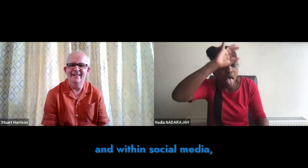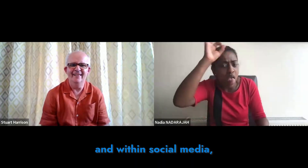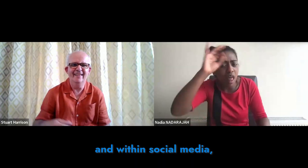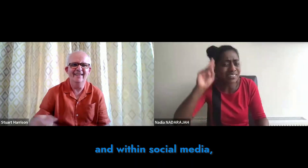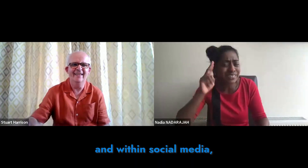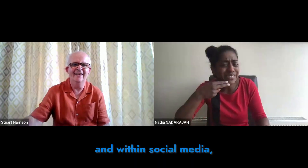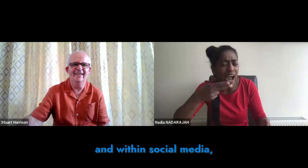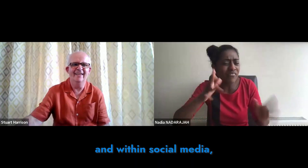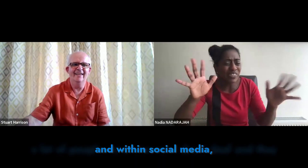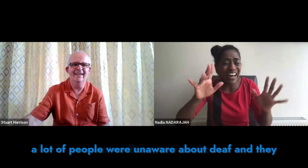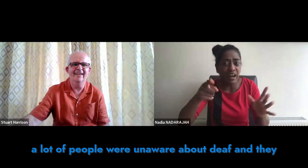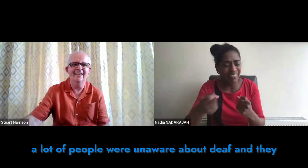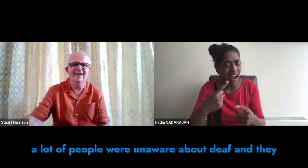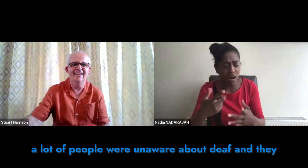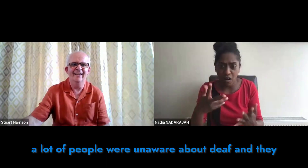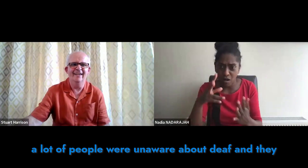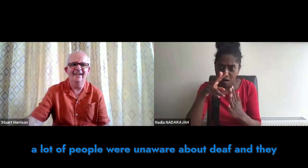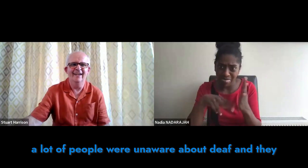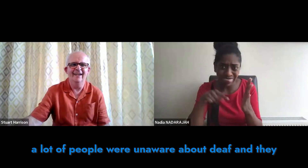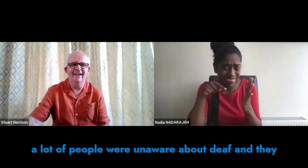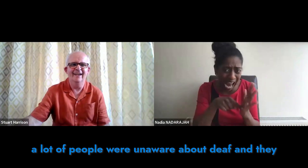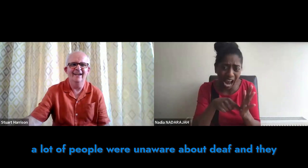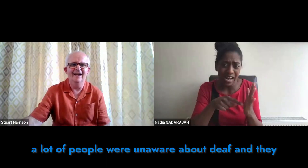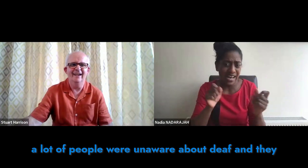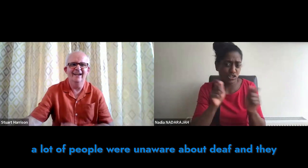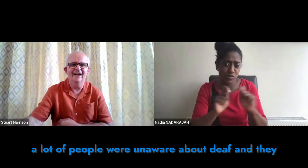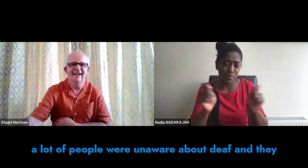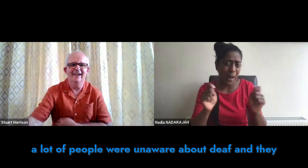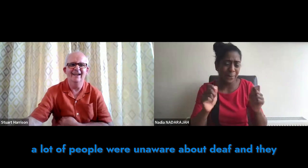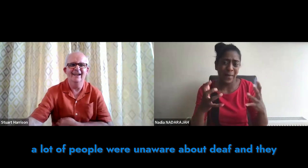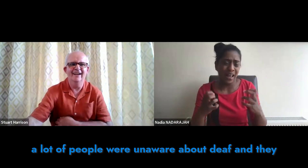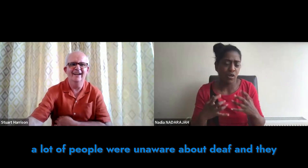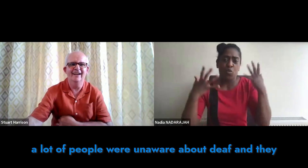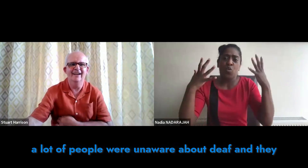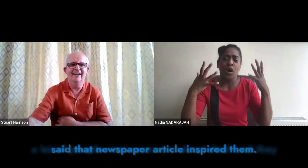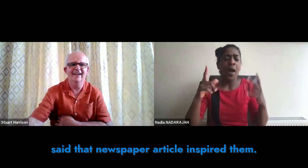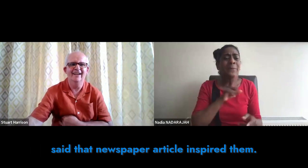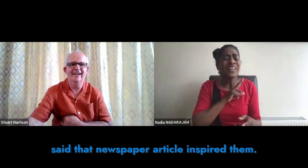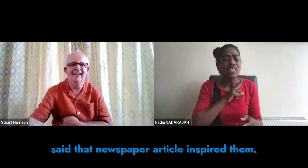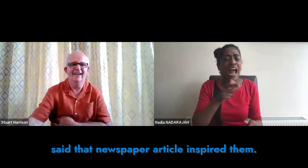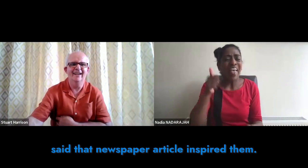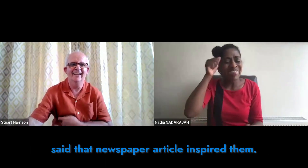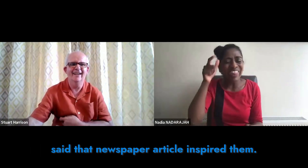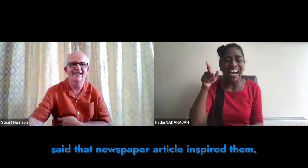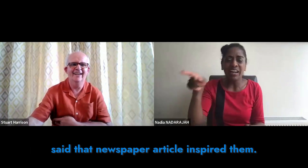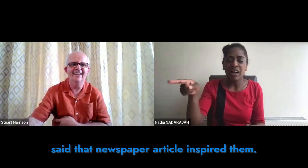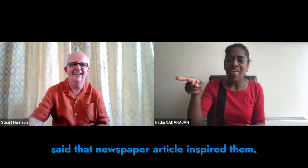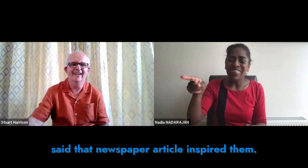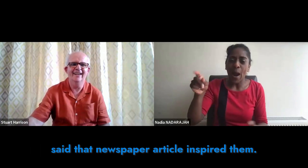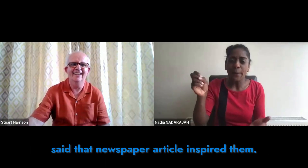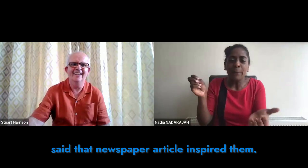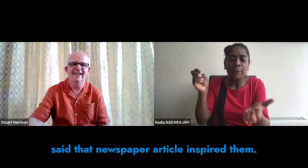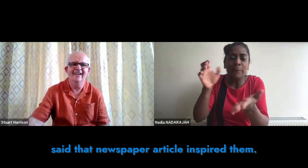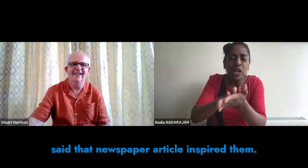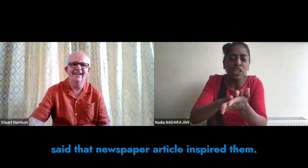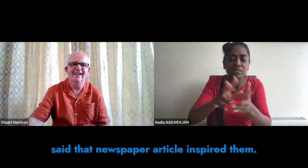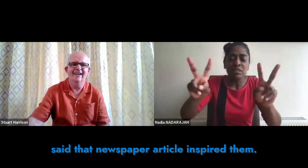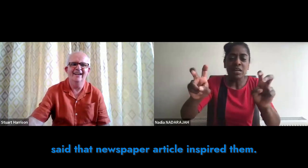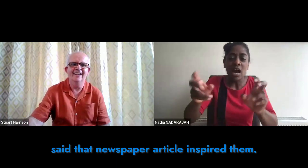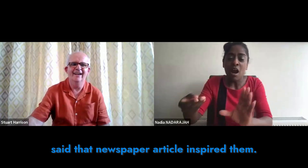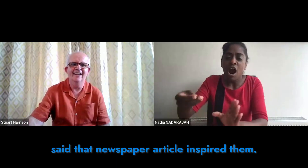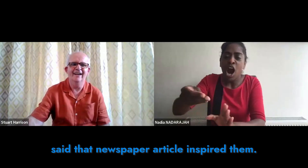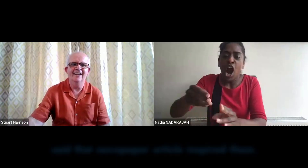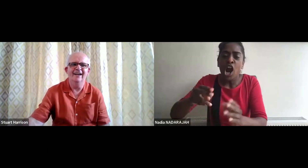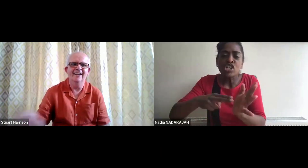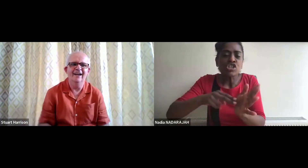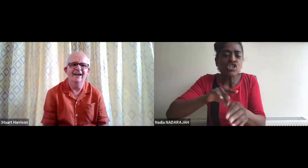within social media, a lot of people were unaware about deaf. And they said that newspaper article